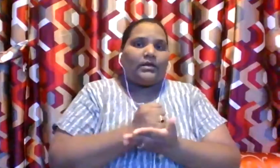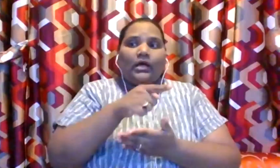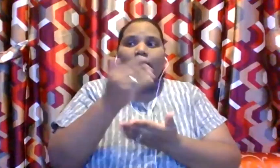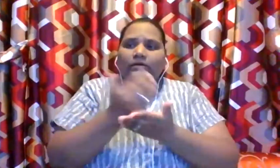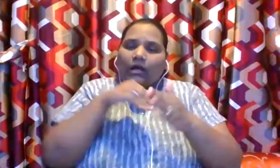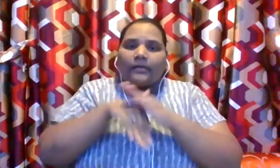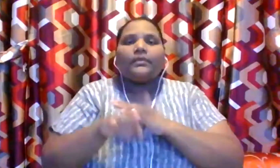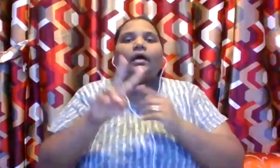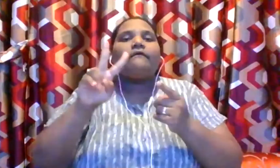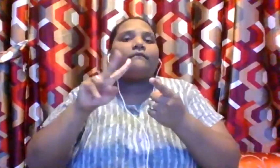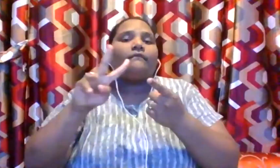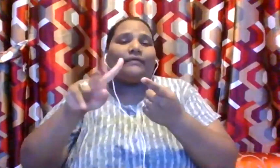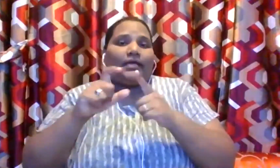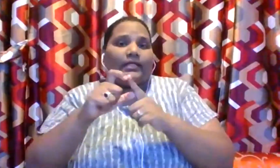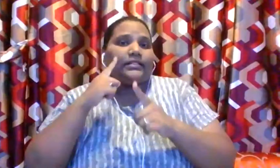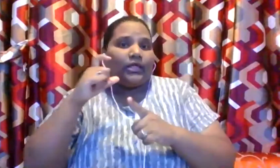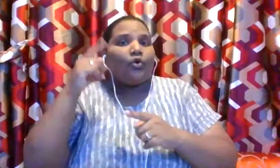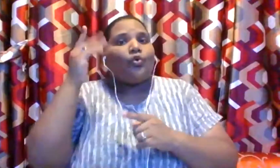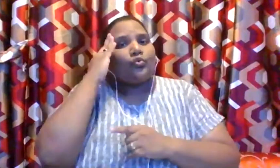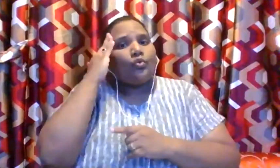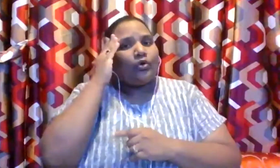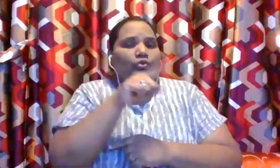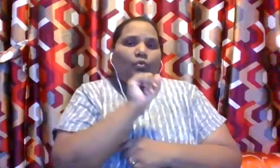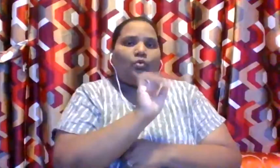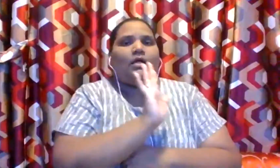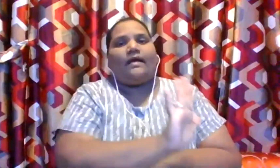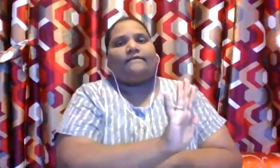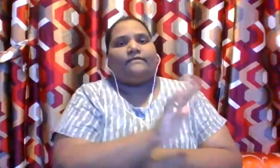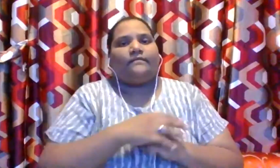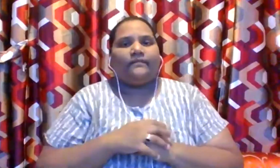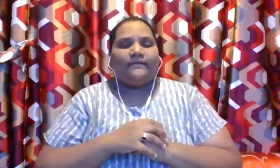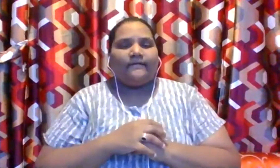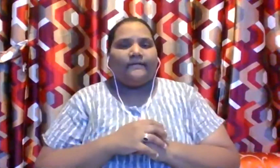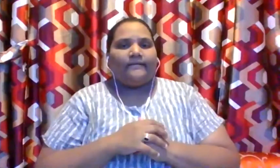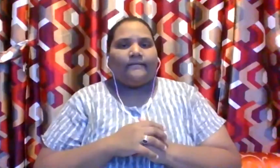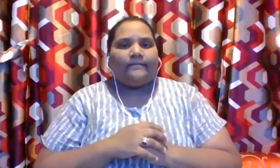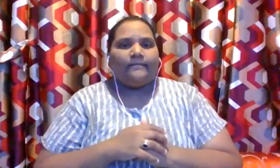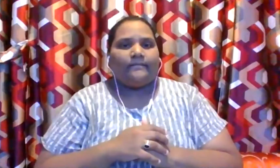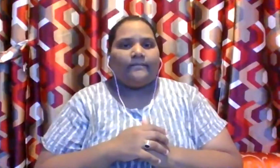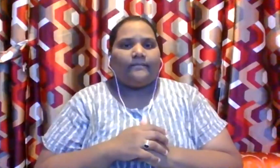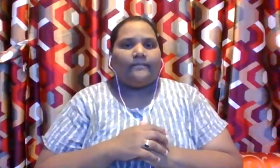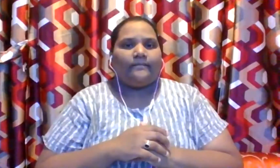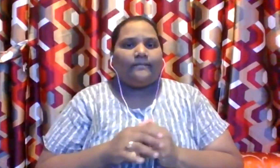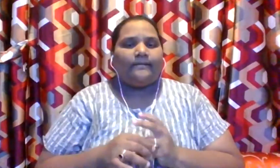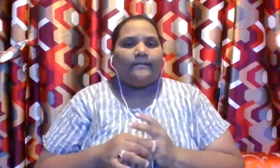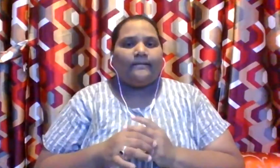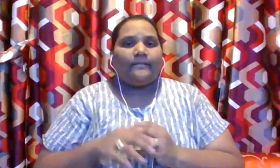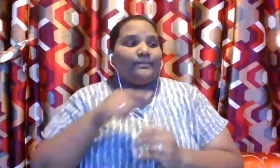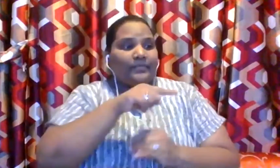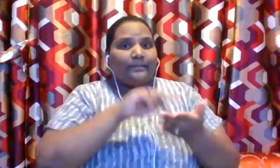So there is a purpose behind why Lord's incarnations or messengers come. I hope it is